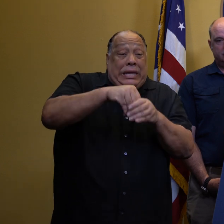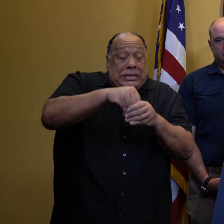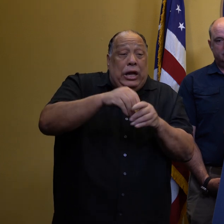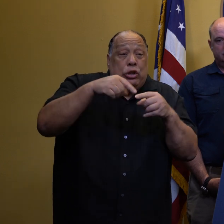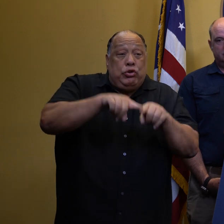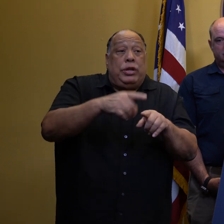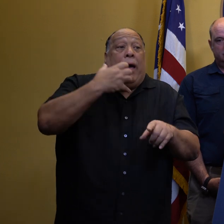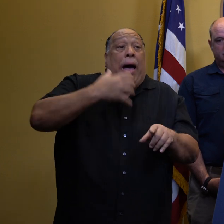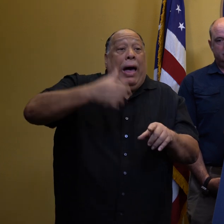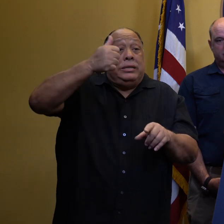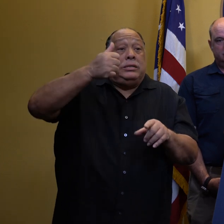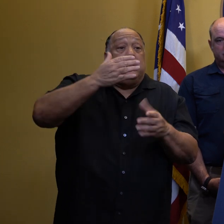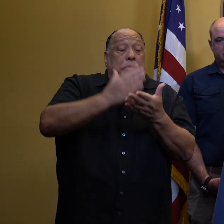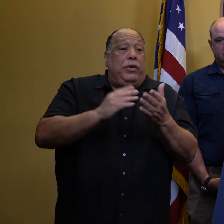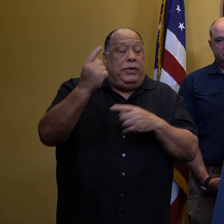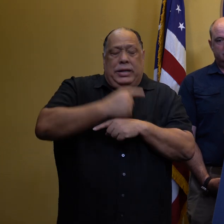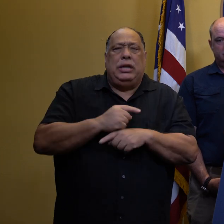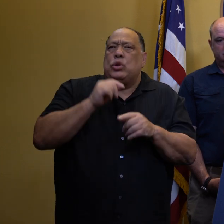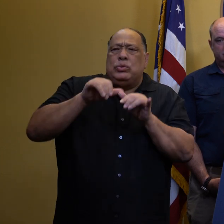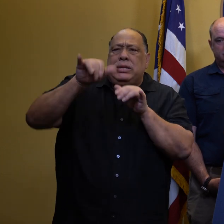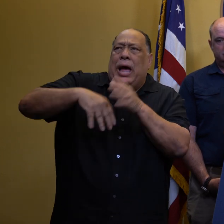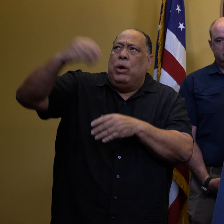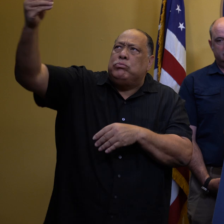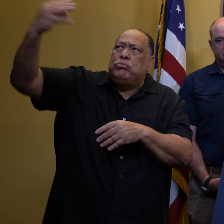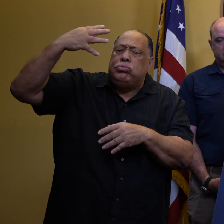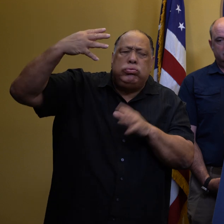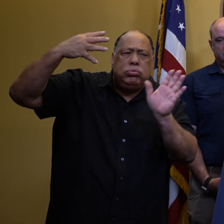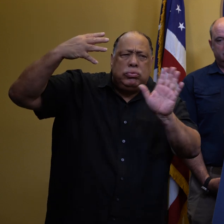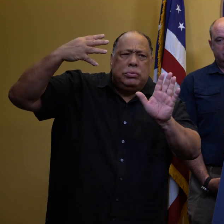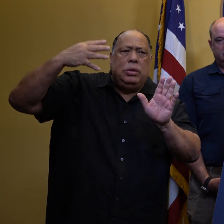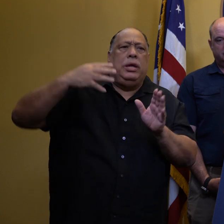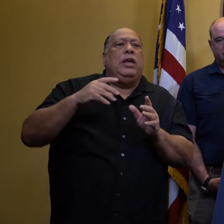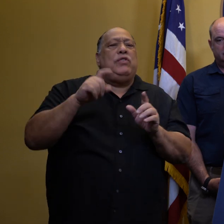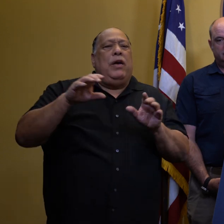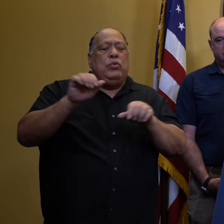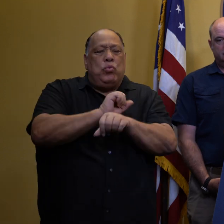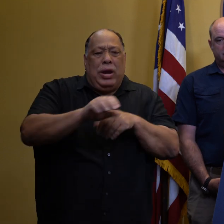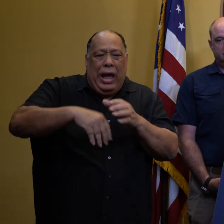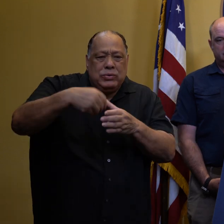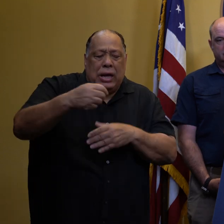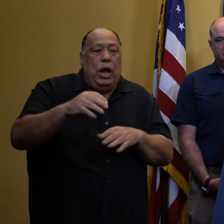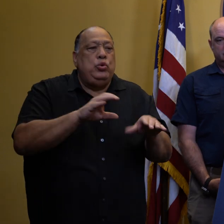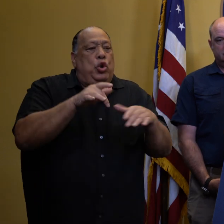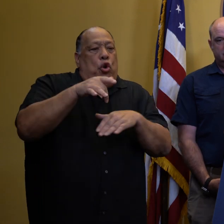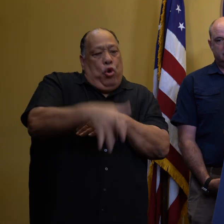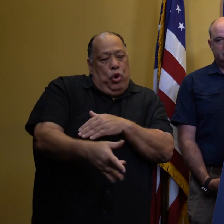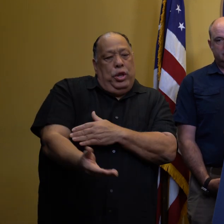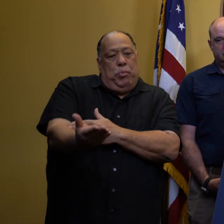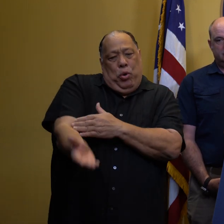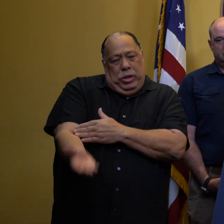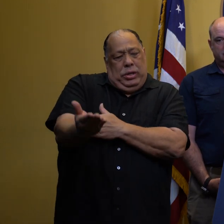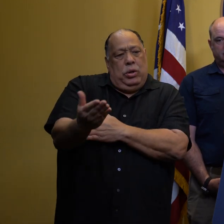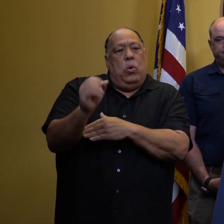part of the day and avoid any unnecessary exposure to the sun. If you must perform outdoor activities, please do so early in the morning or late in